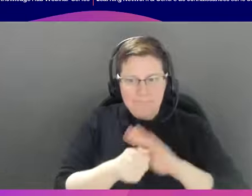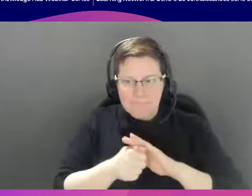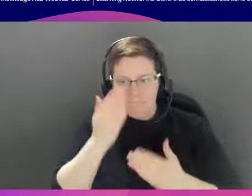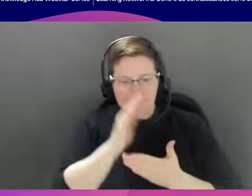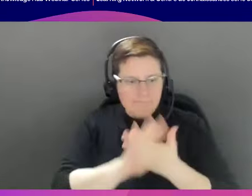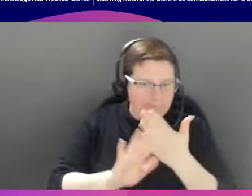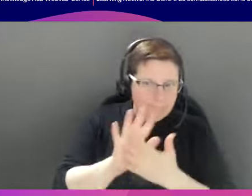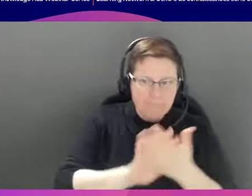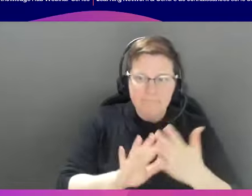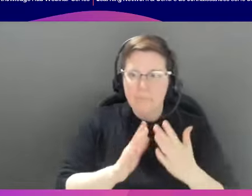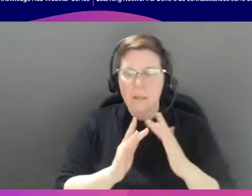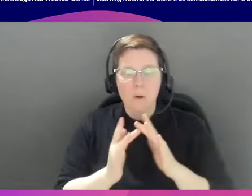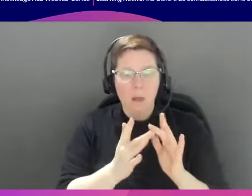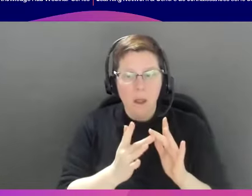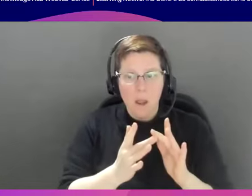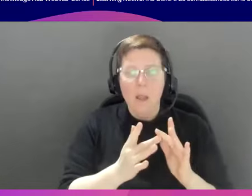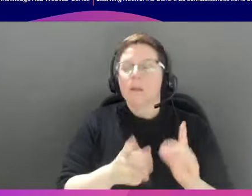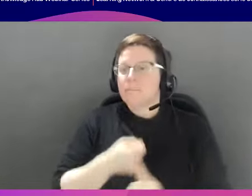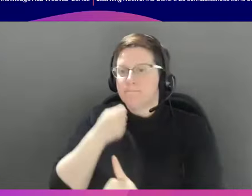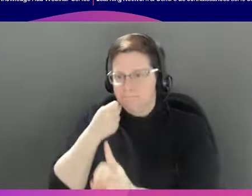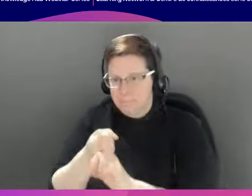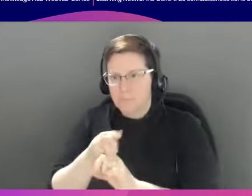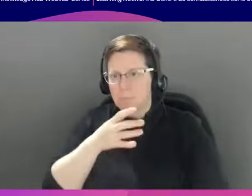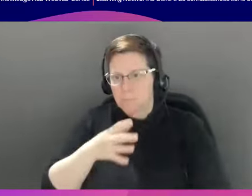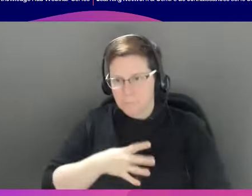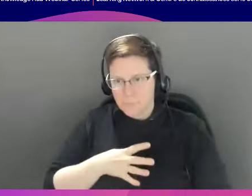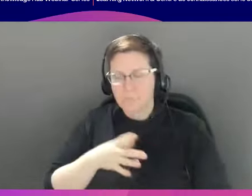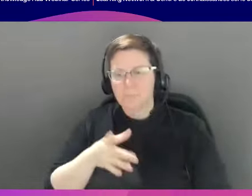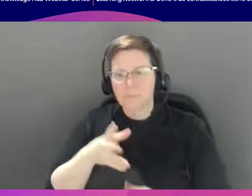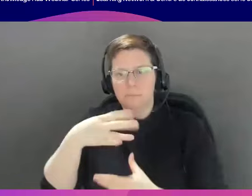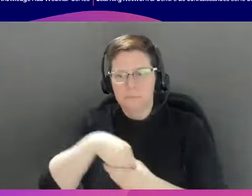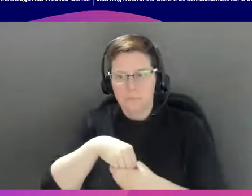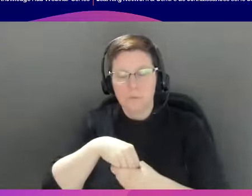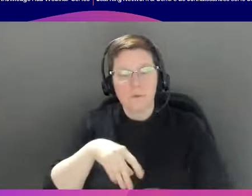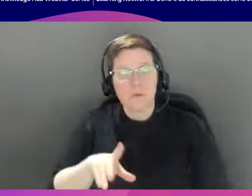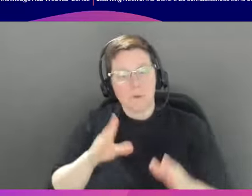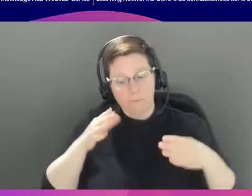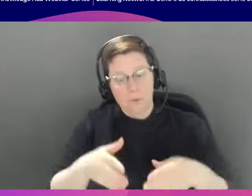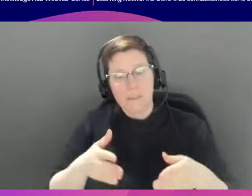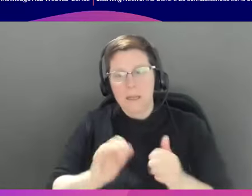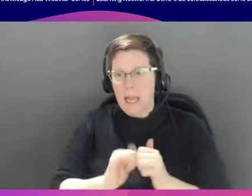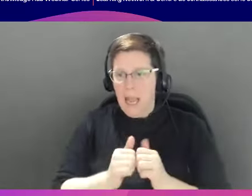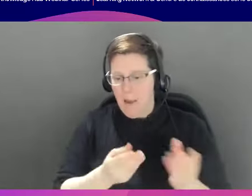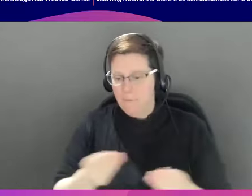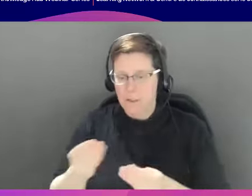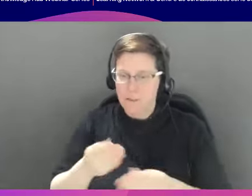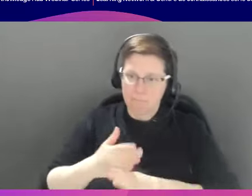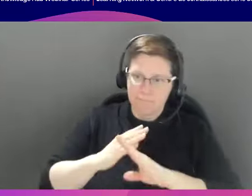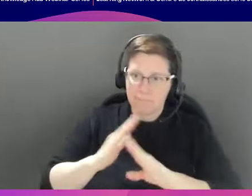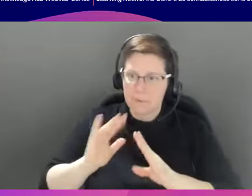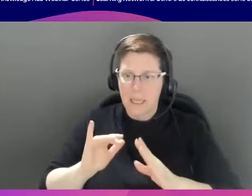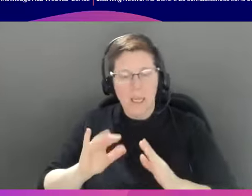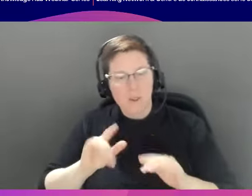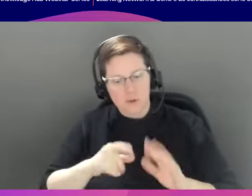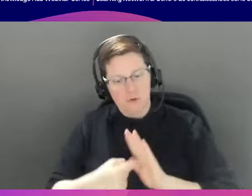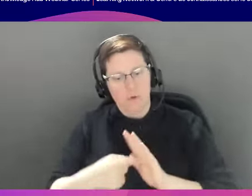and technology to impact women's participation. So a focus on facilitation demonstrates the active role of